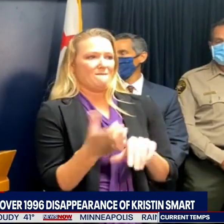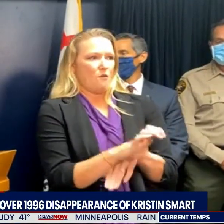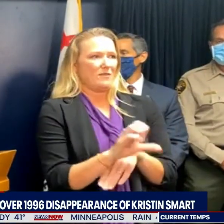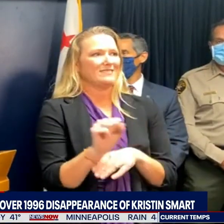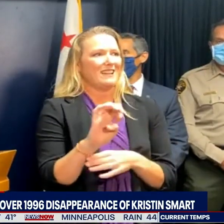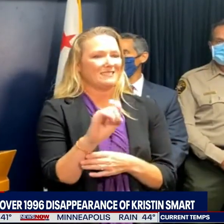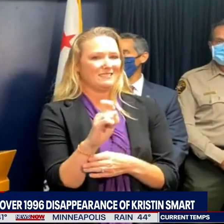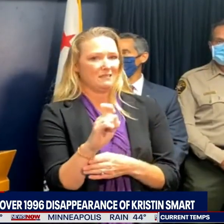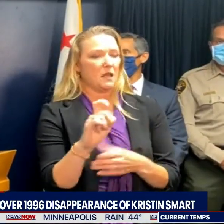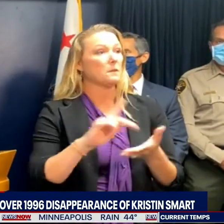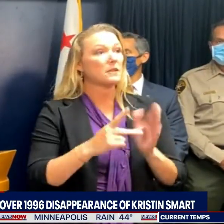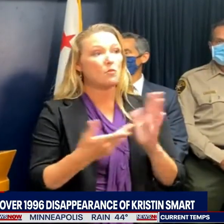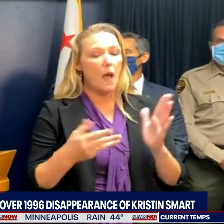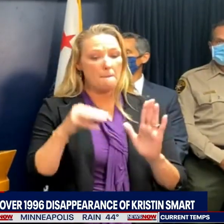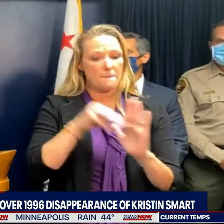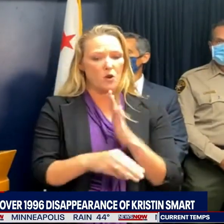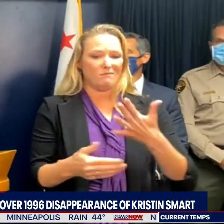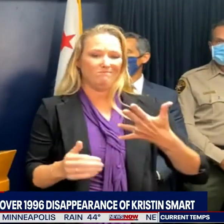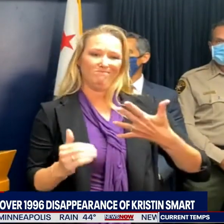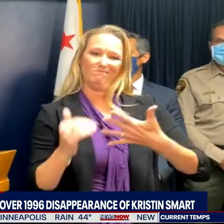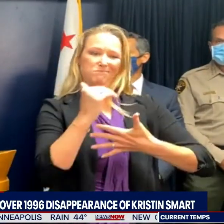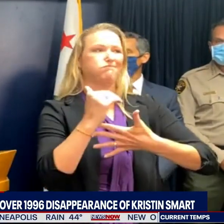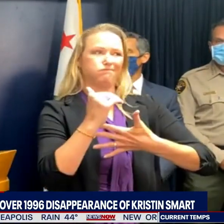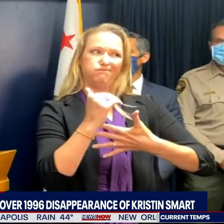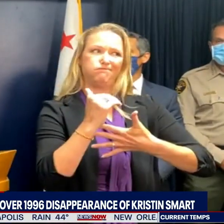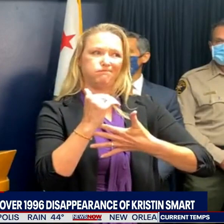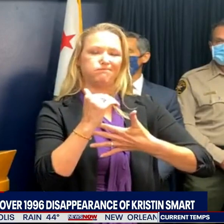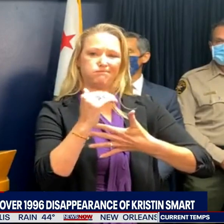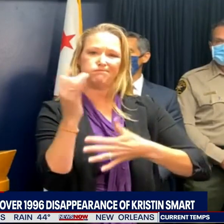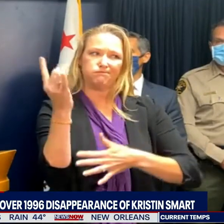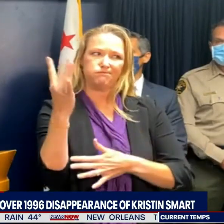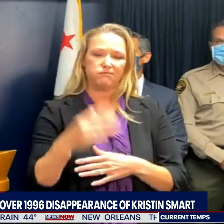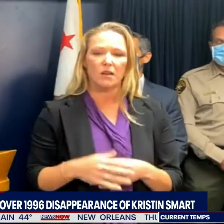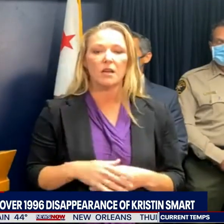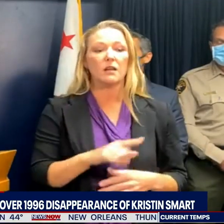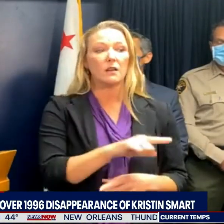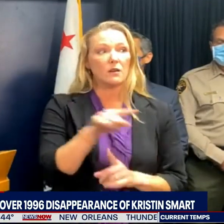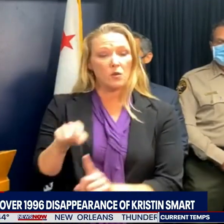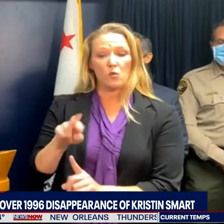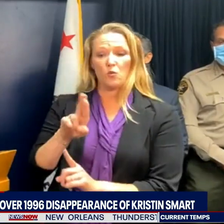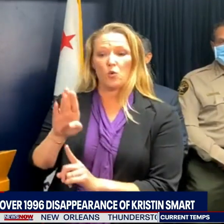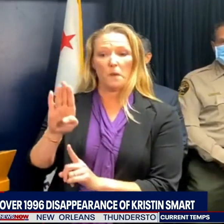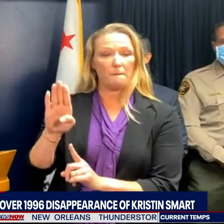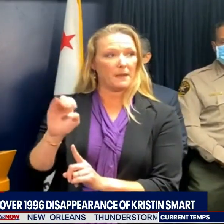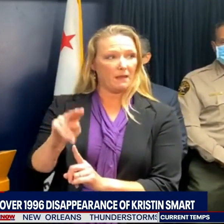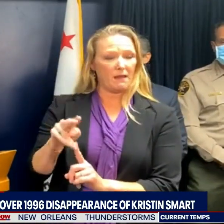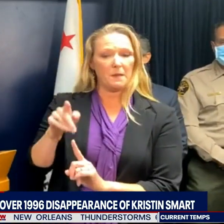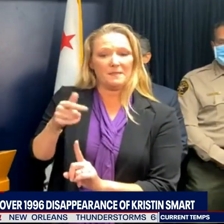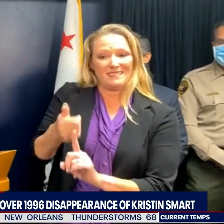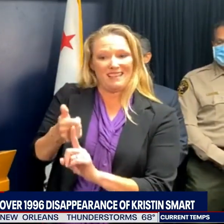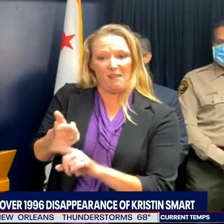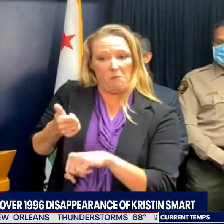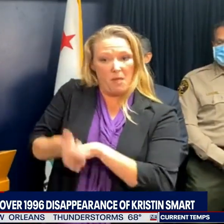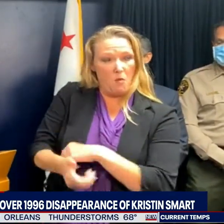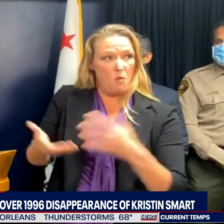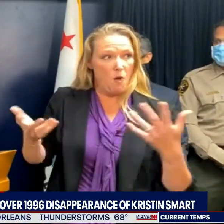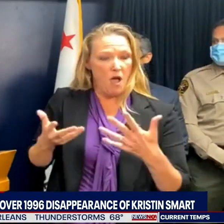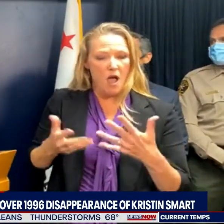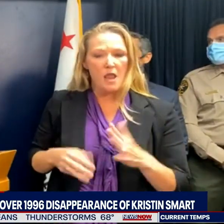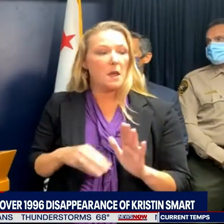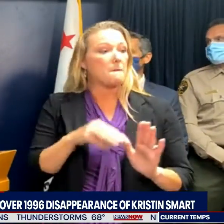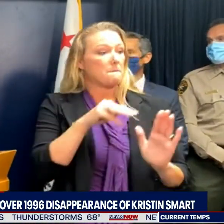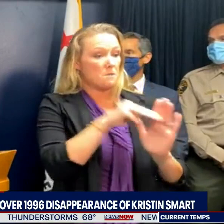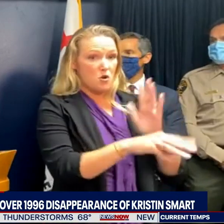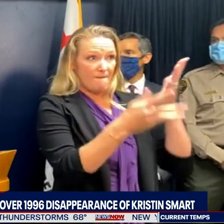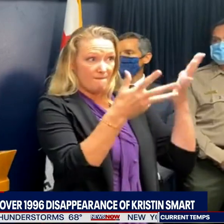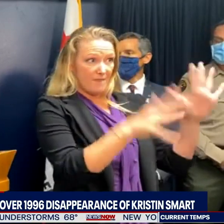California law. Ruben is charged with accessory after the fact to murder. The allegation against Ruben is that